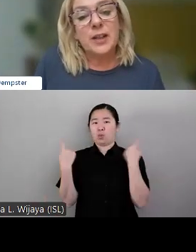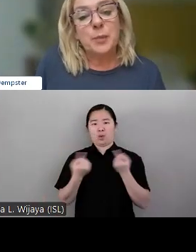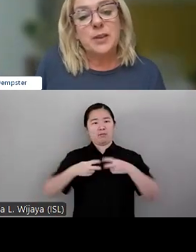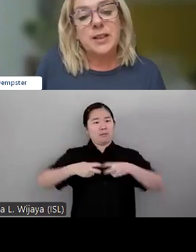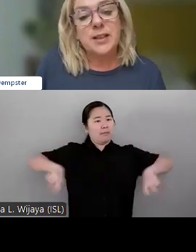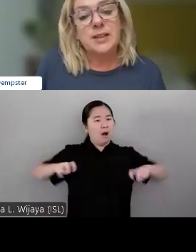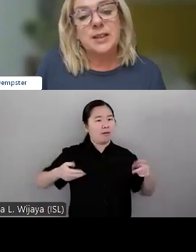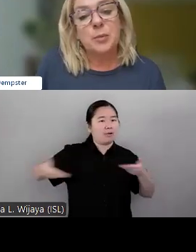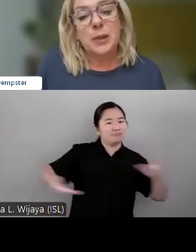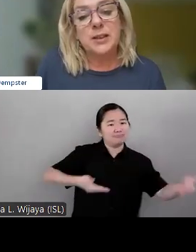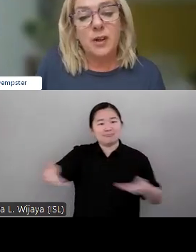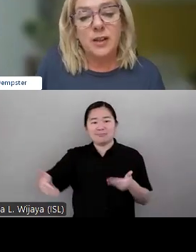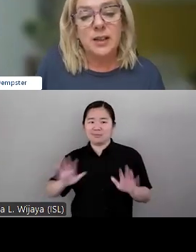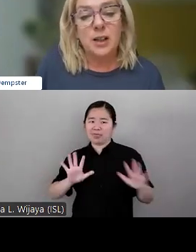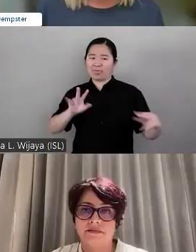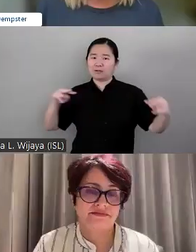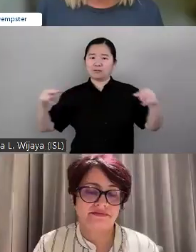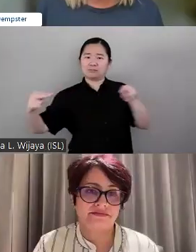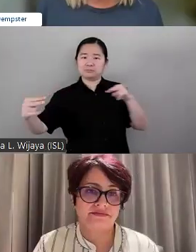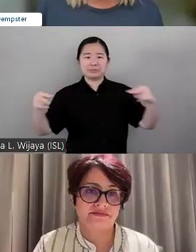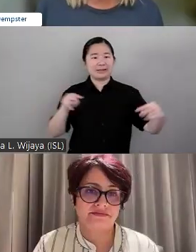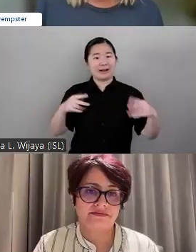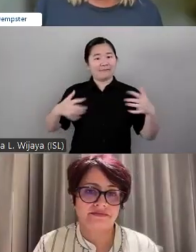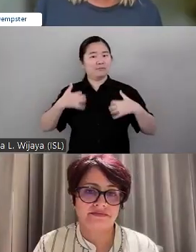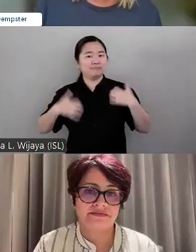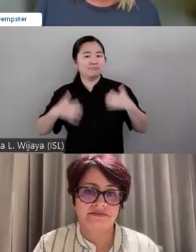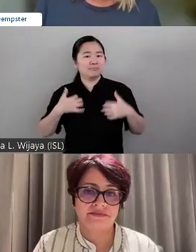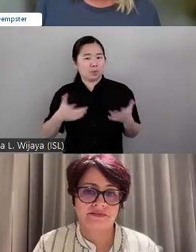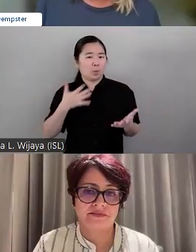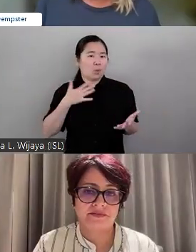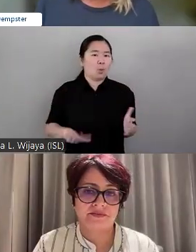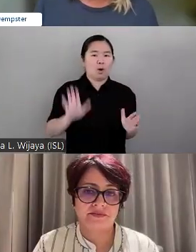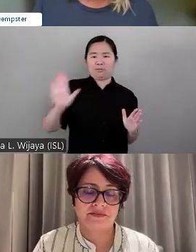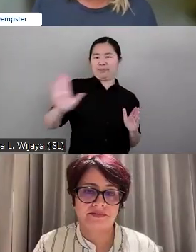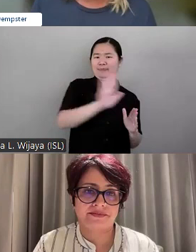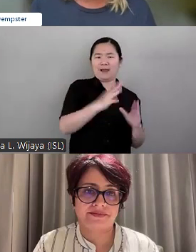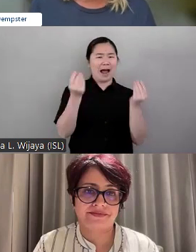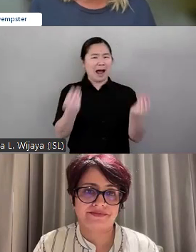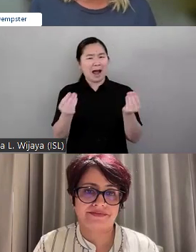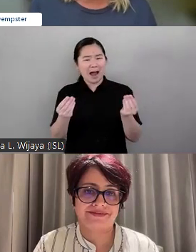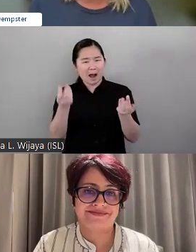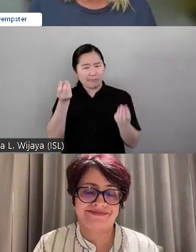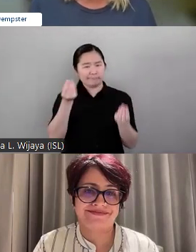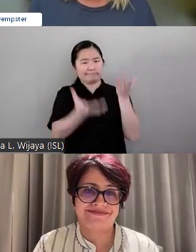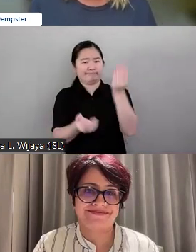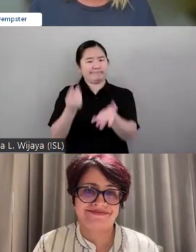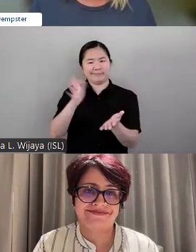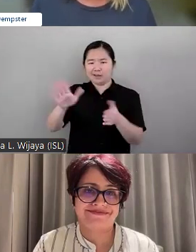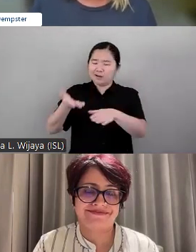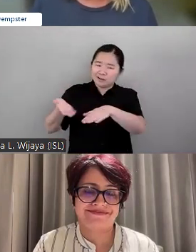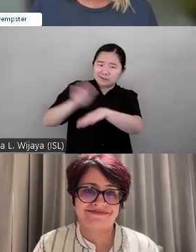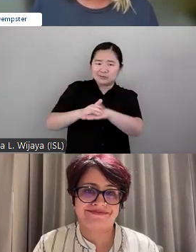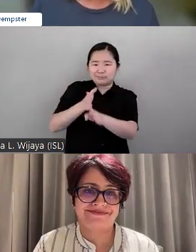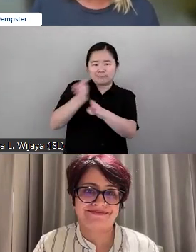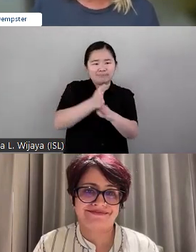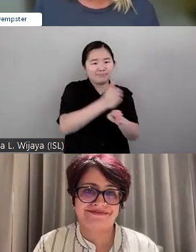extensive expertise in disability rights and inclusive programming, making her perfectly positioned to guide today's discussion on turning